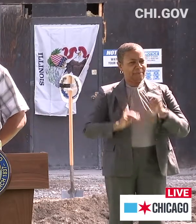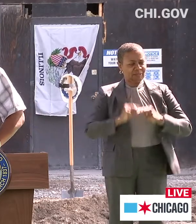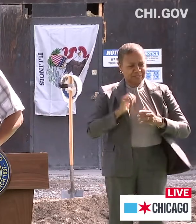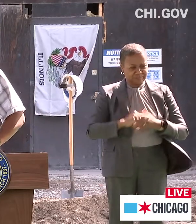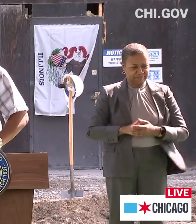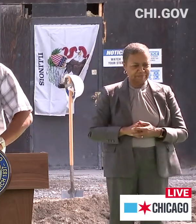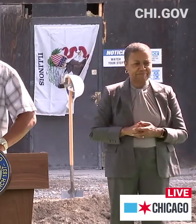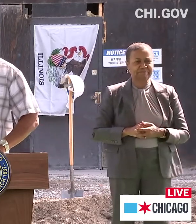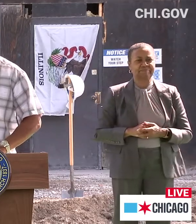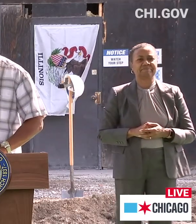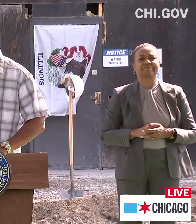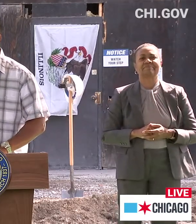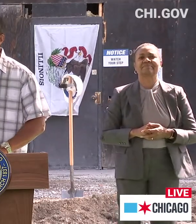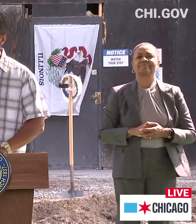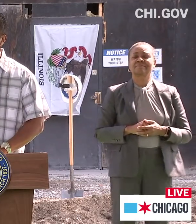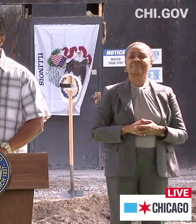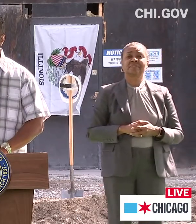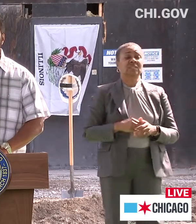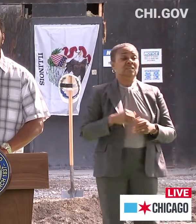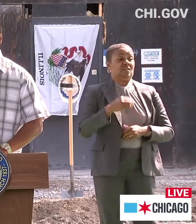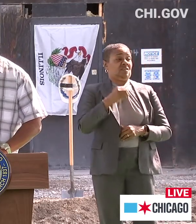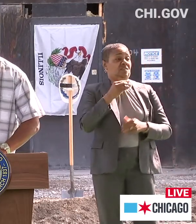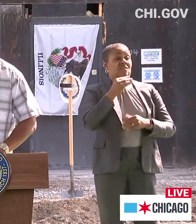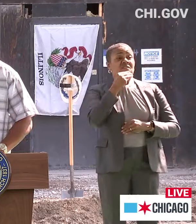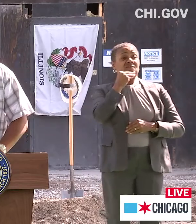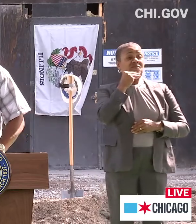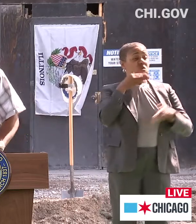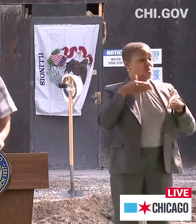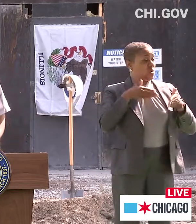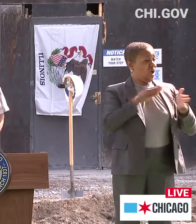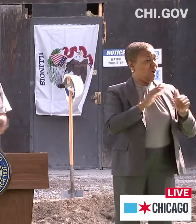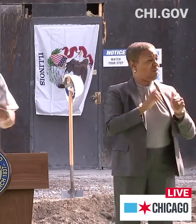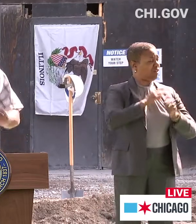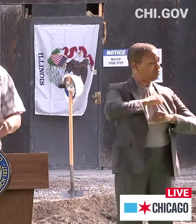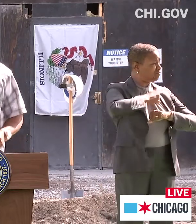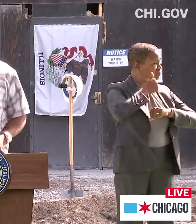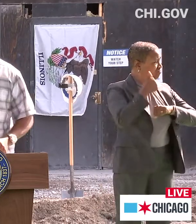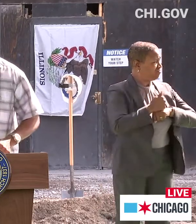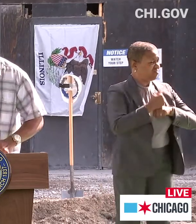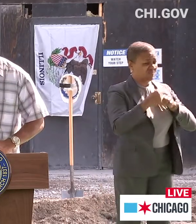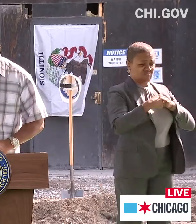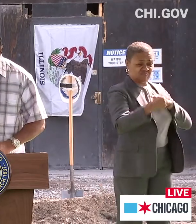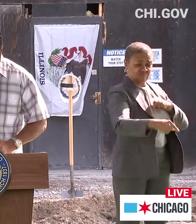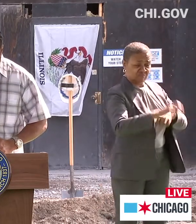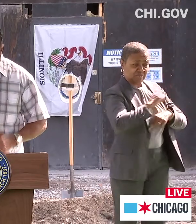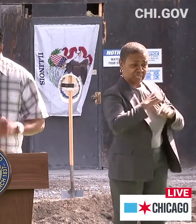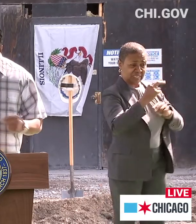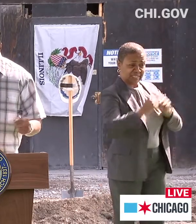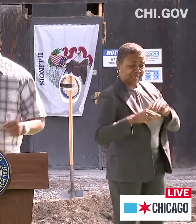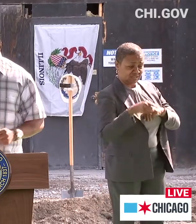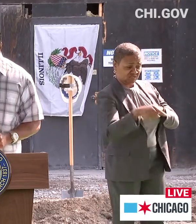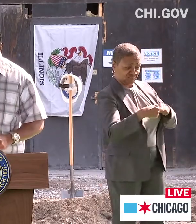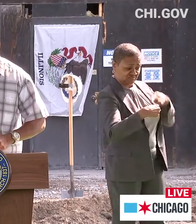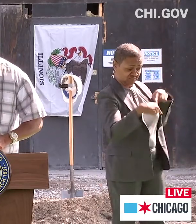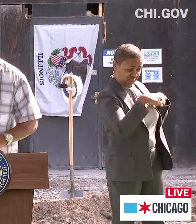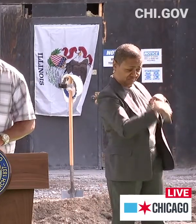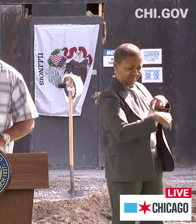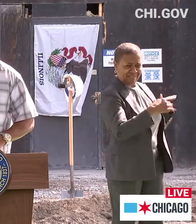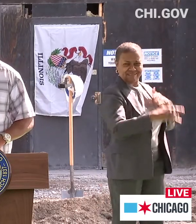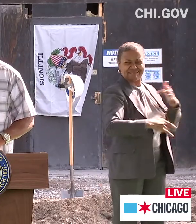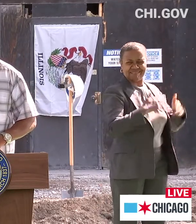We had the first food hall right across the street from the police station on the south side of Chicago. We're excited about